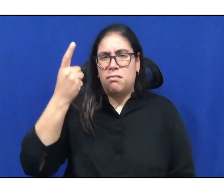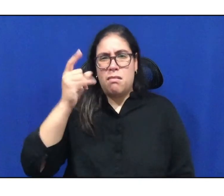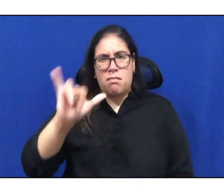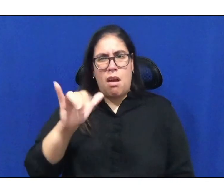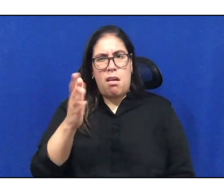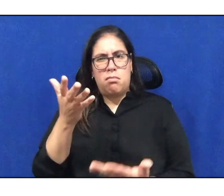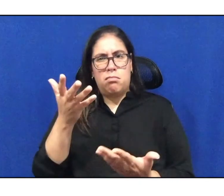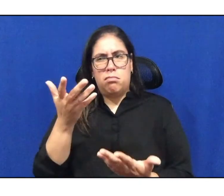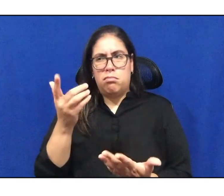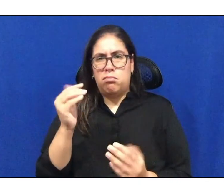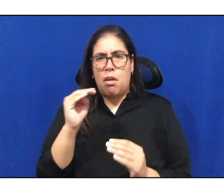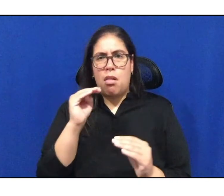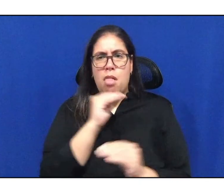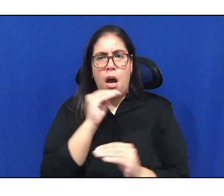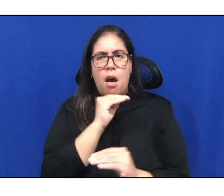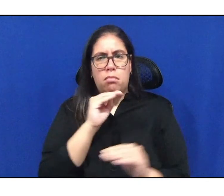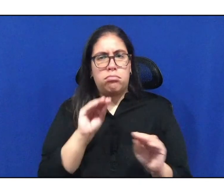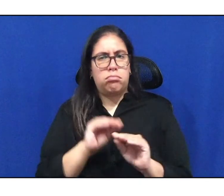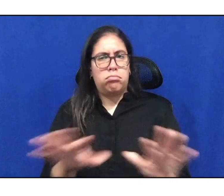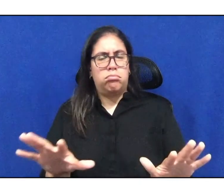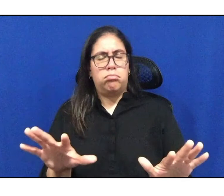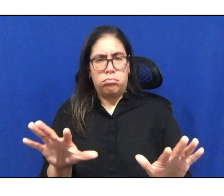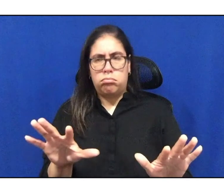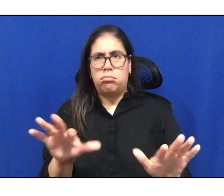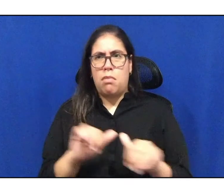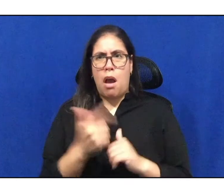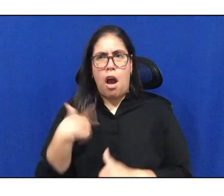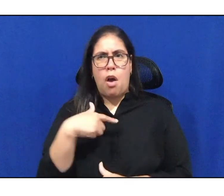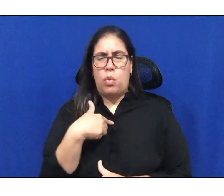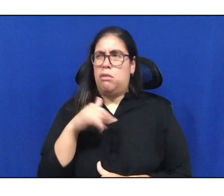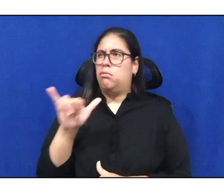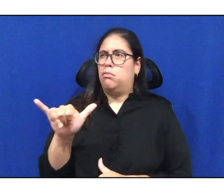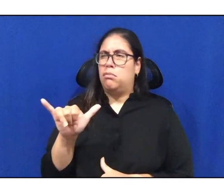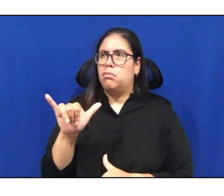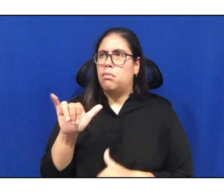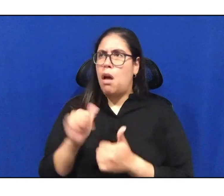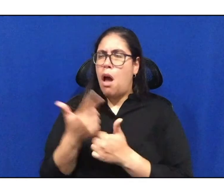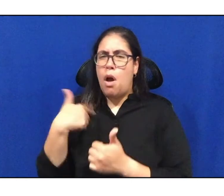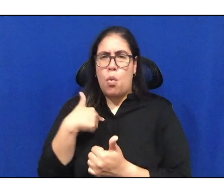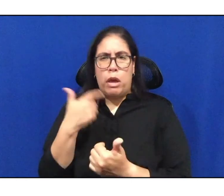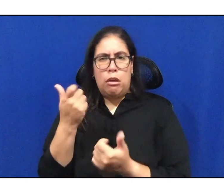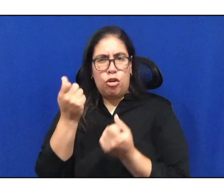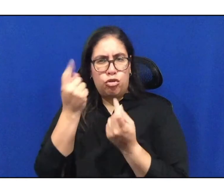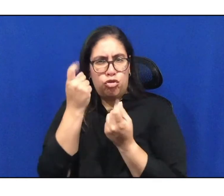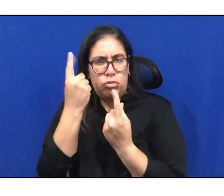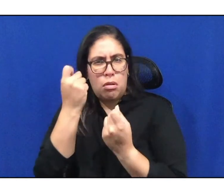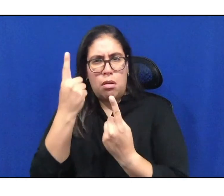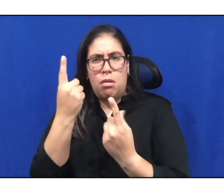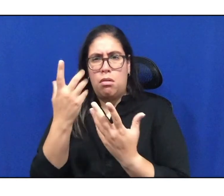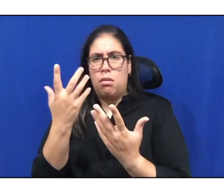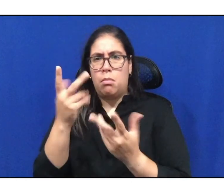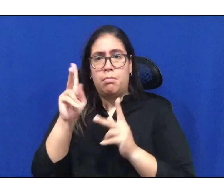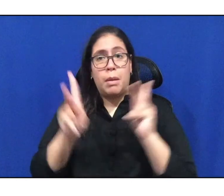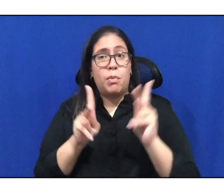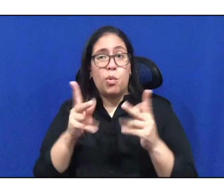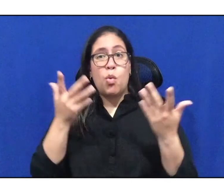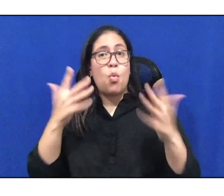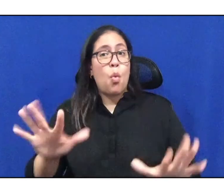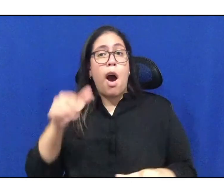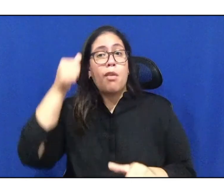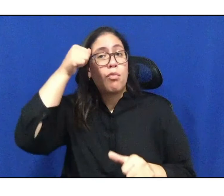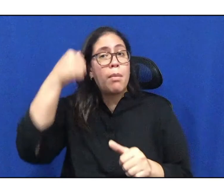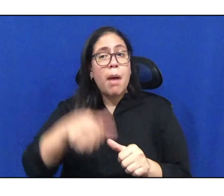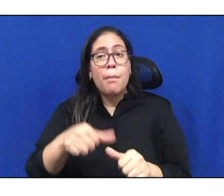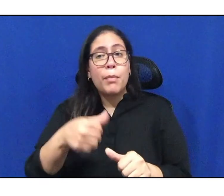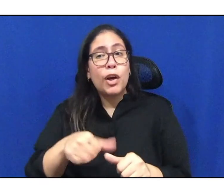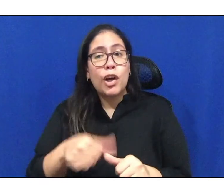It's hard, and how do we make sense of untruths in the face of people not wanting to remember, right?